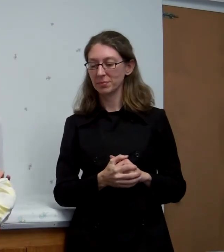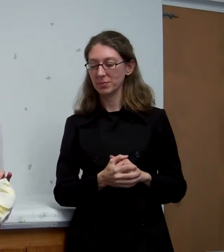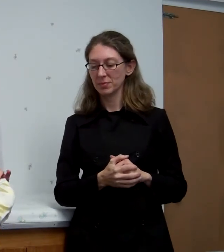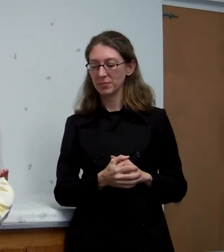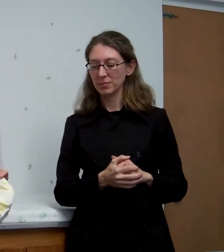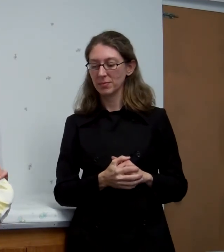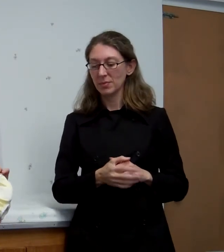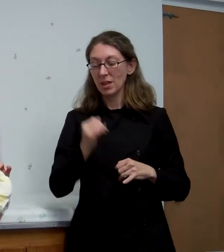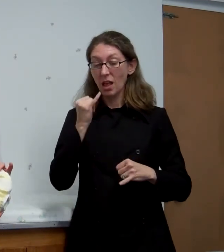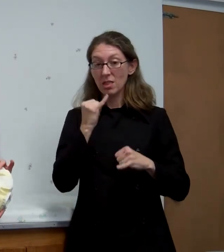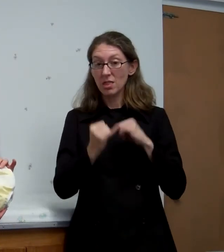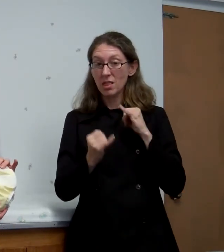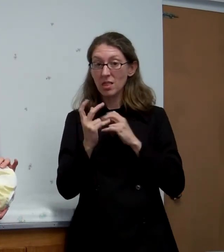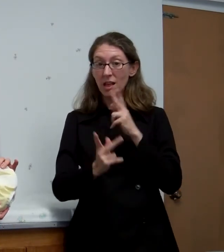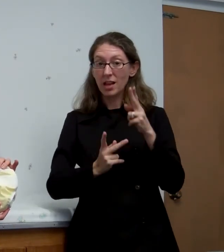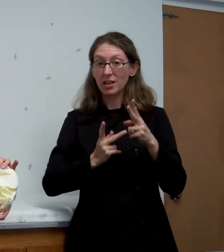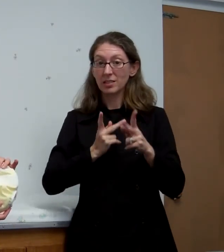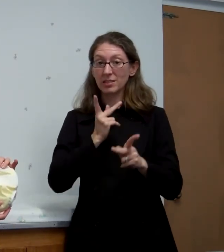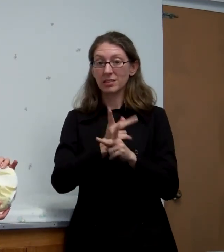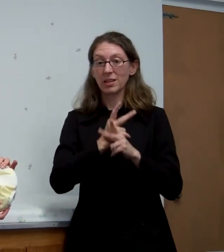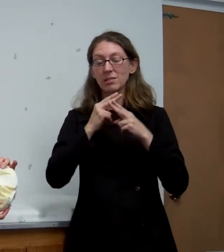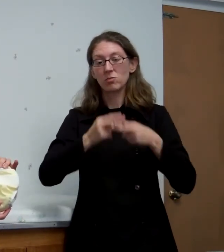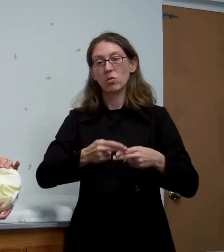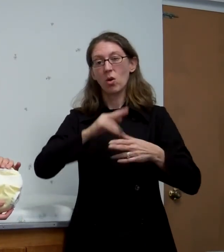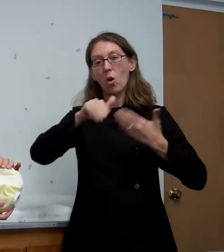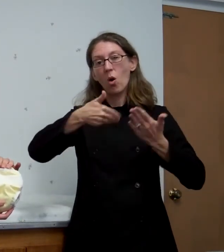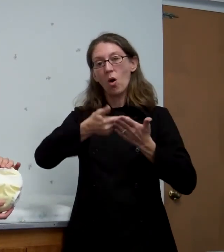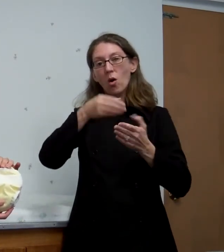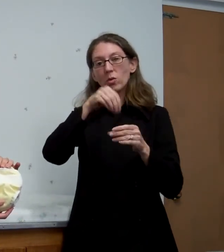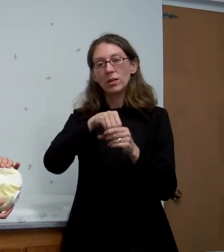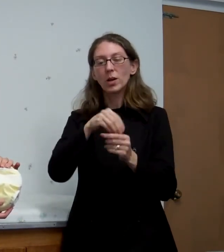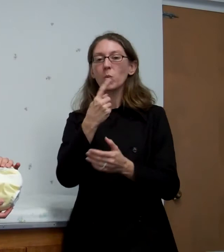The last option would be an all-in-one.